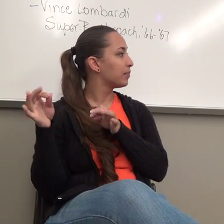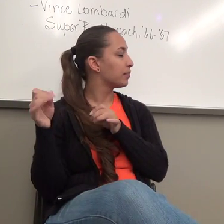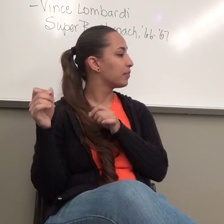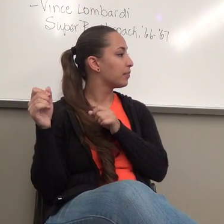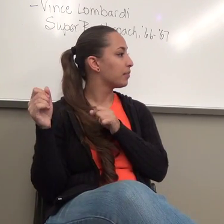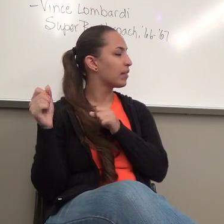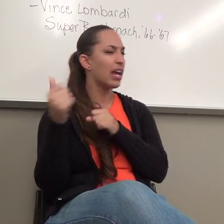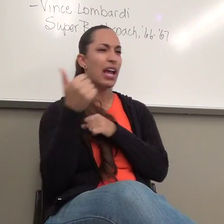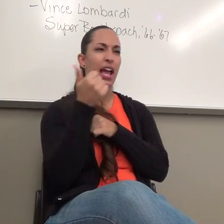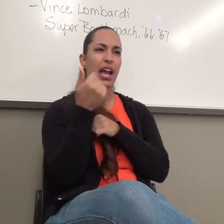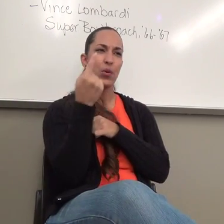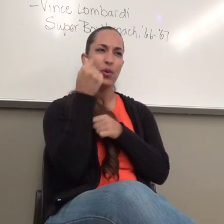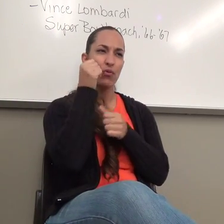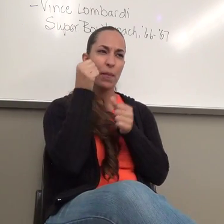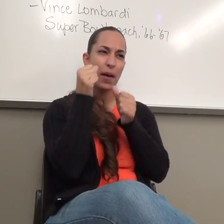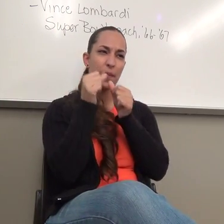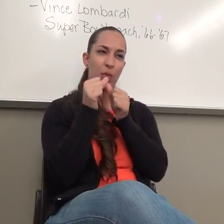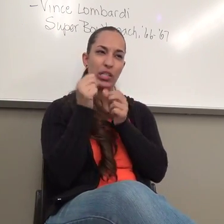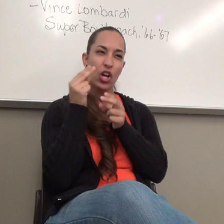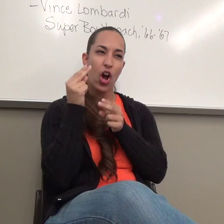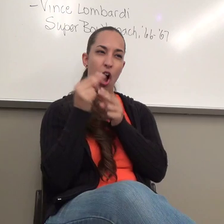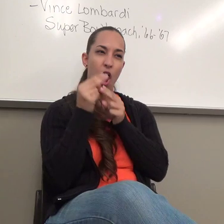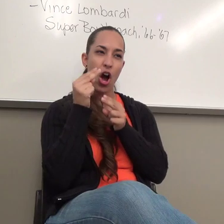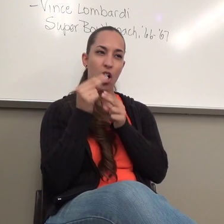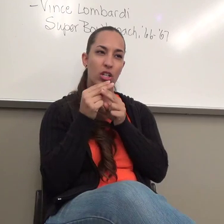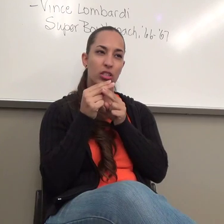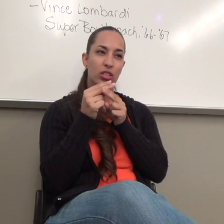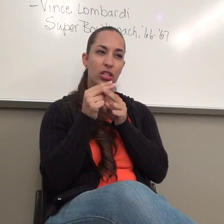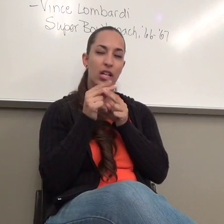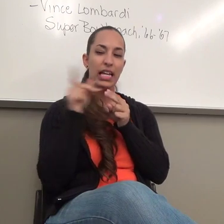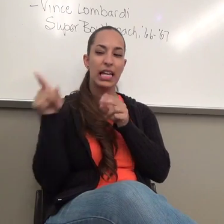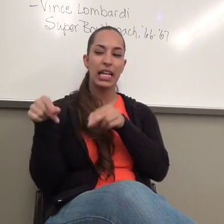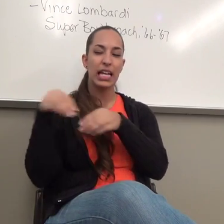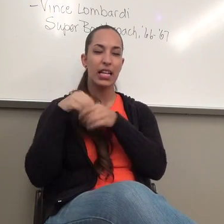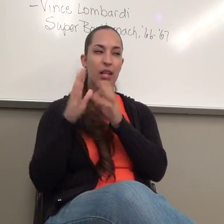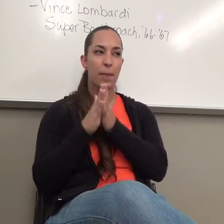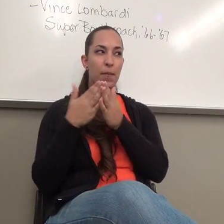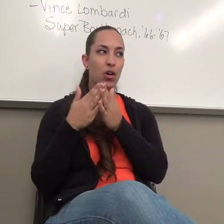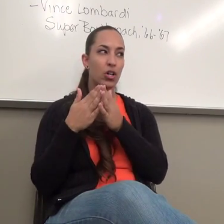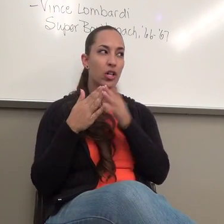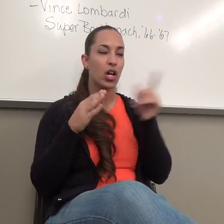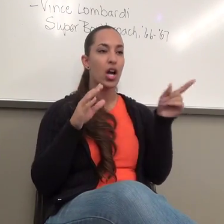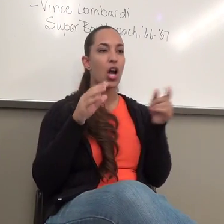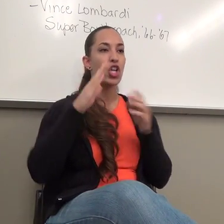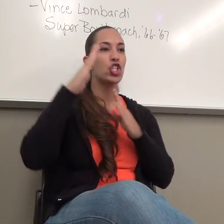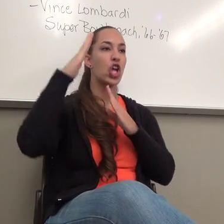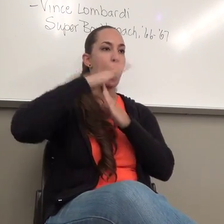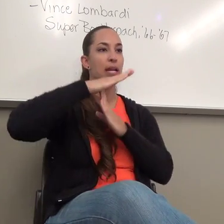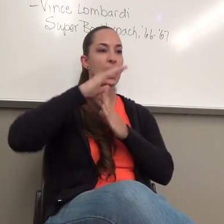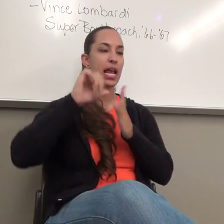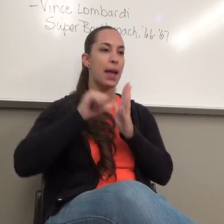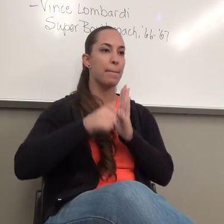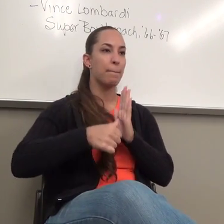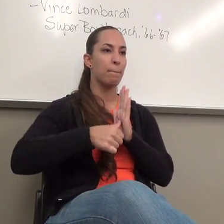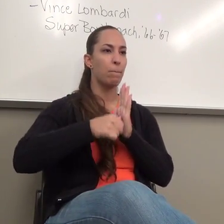anyone remember what that was called, what they called argument in the Dominant? Dominant impression. Good.